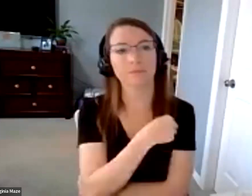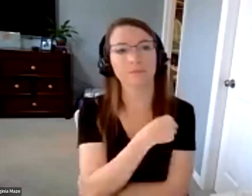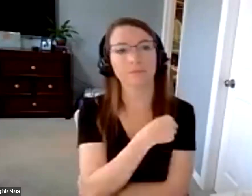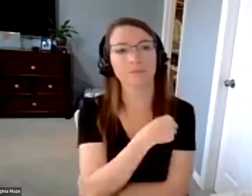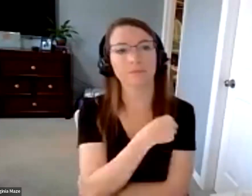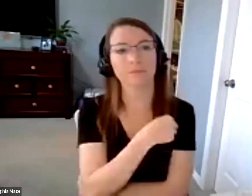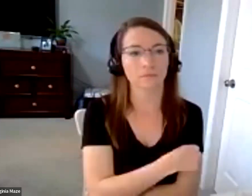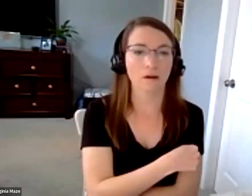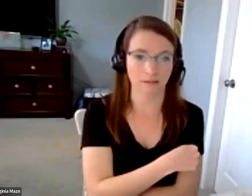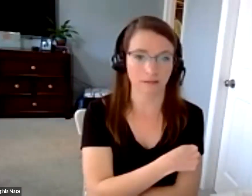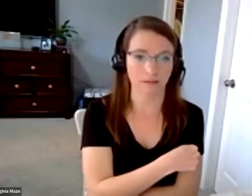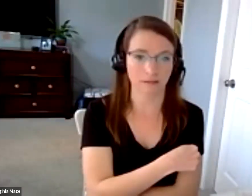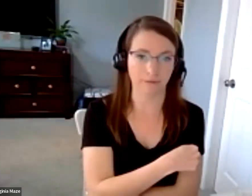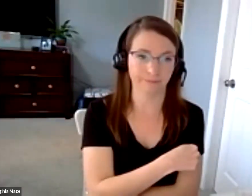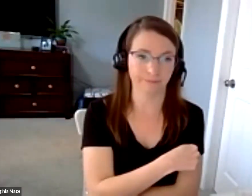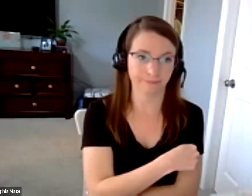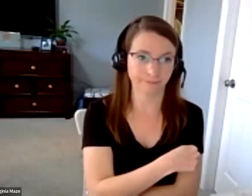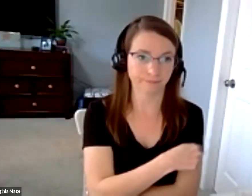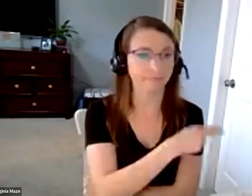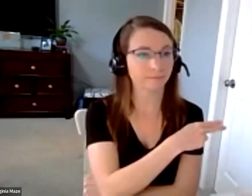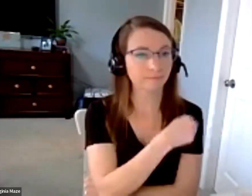here. Hospital.